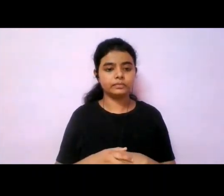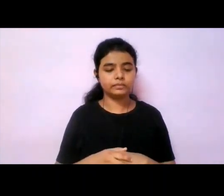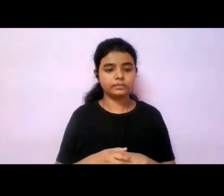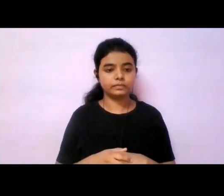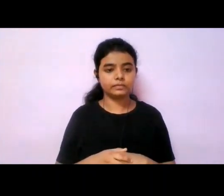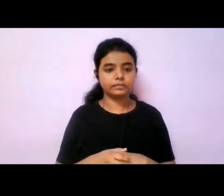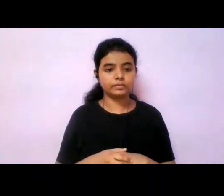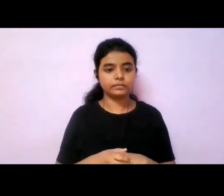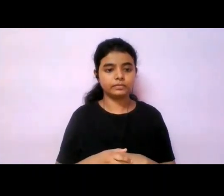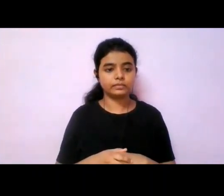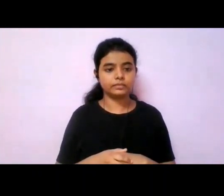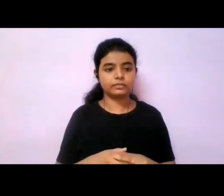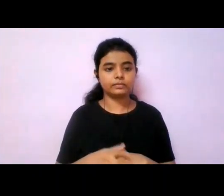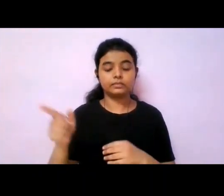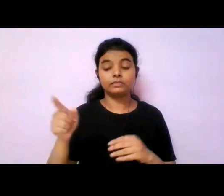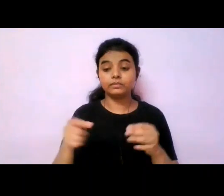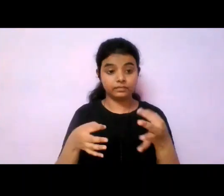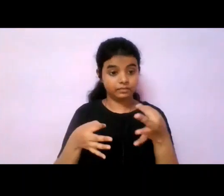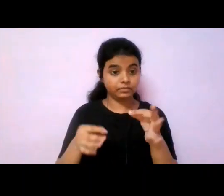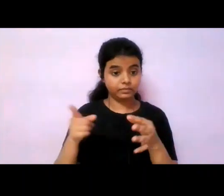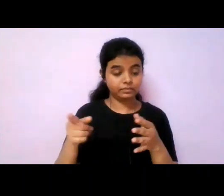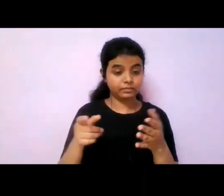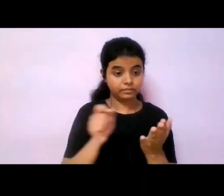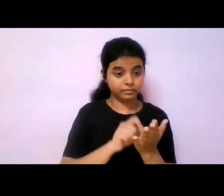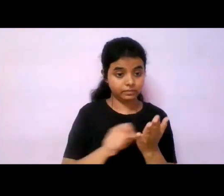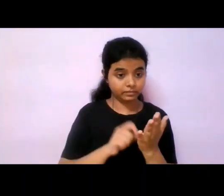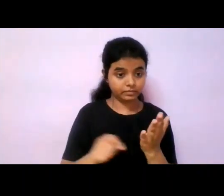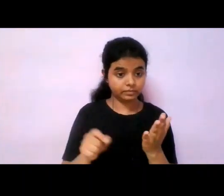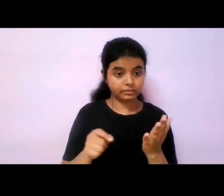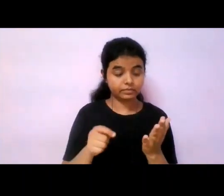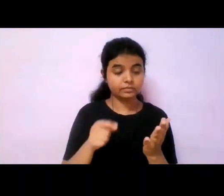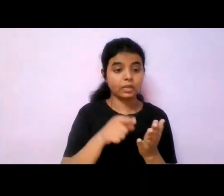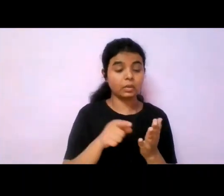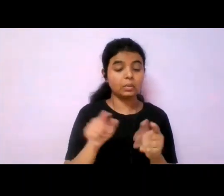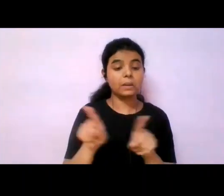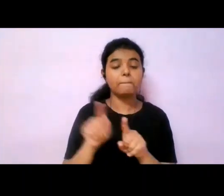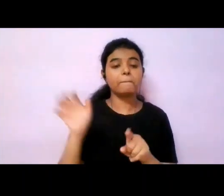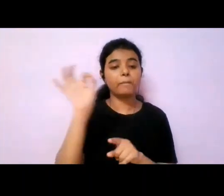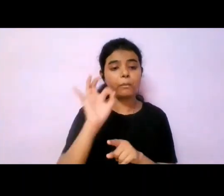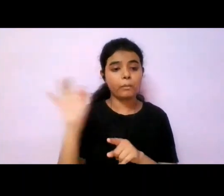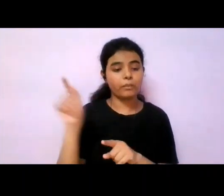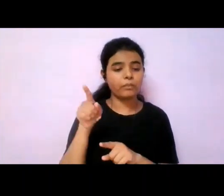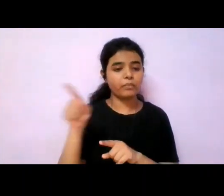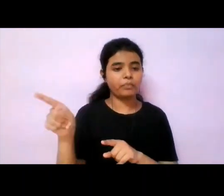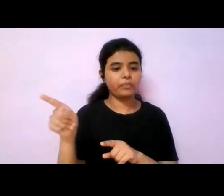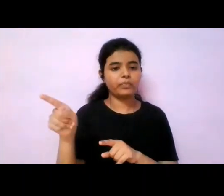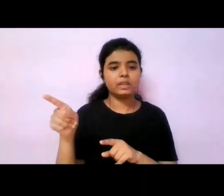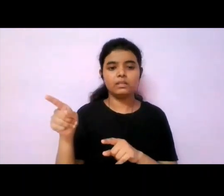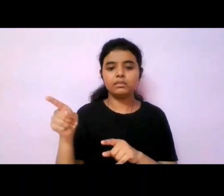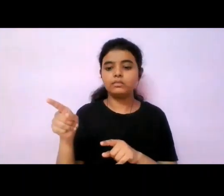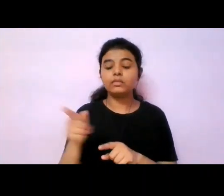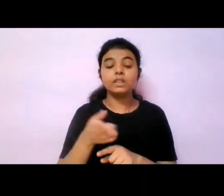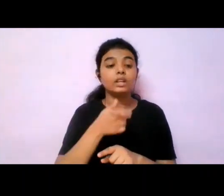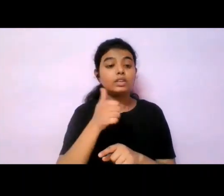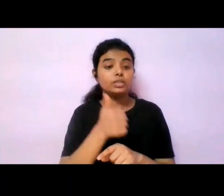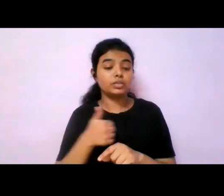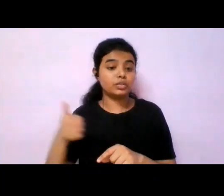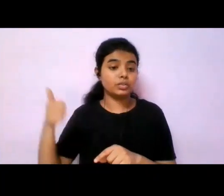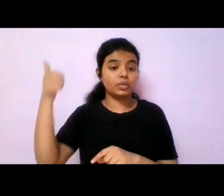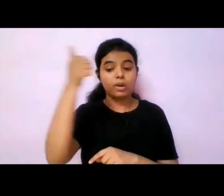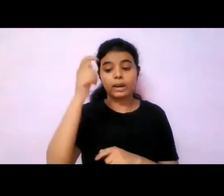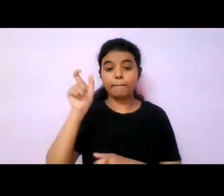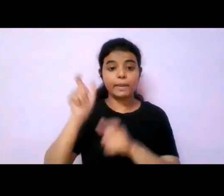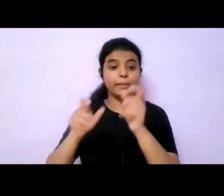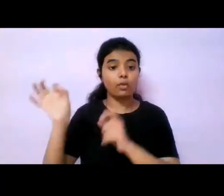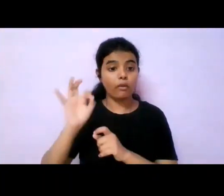He has handwritten a sign on his door office which reads, Main Office. Only authorised individuals are allowed to enter this room.